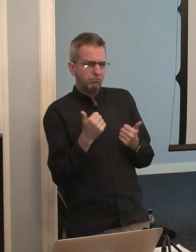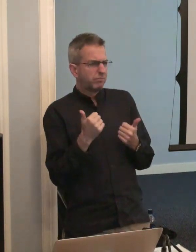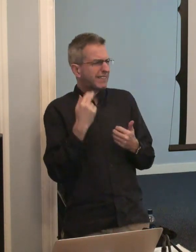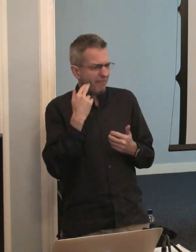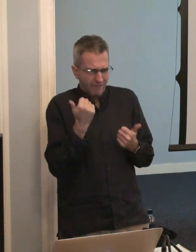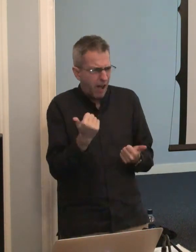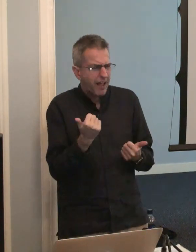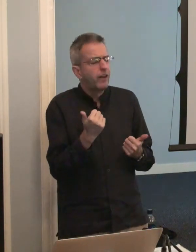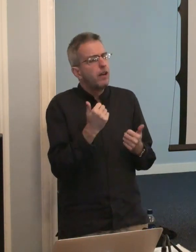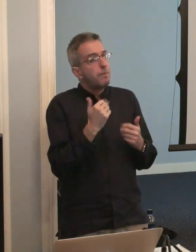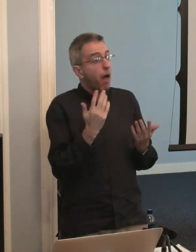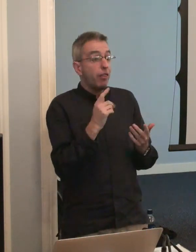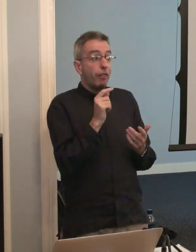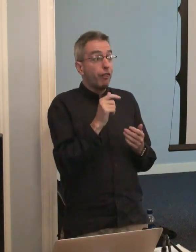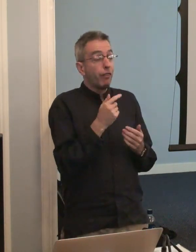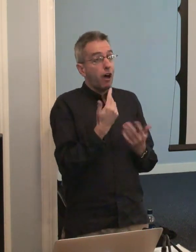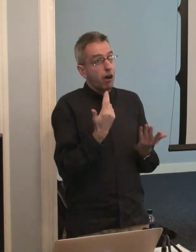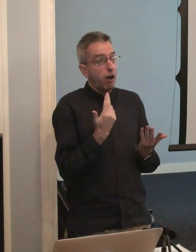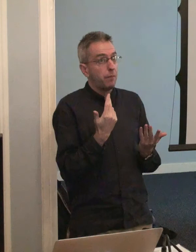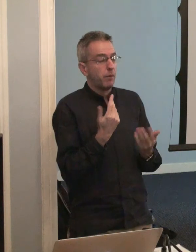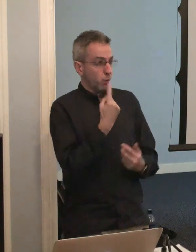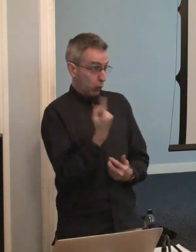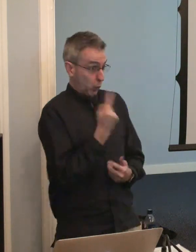most people were comfortable with their identity of deafness.